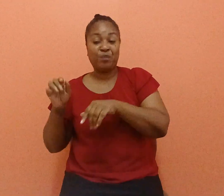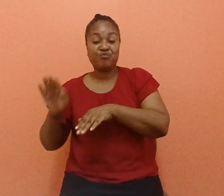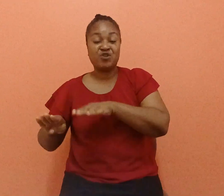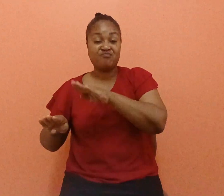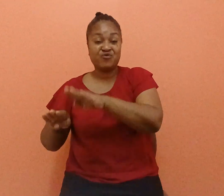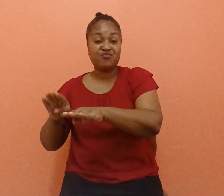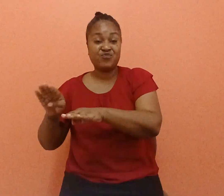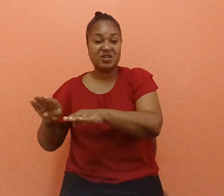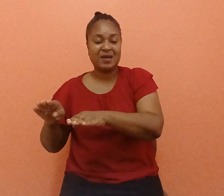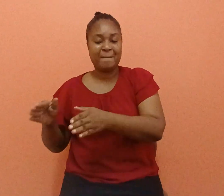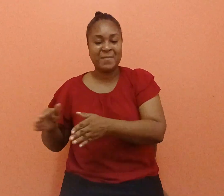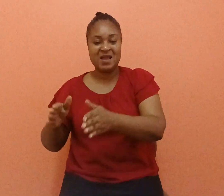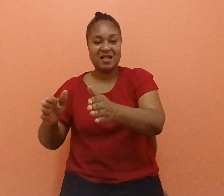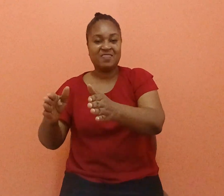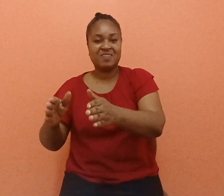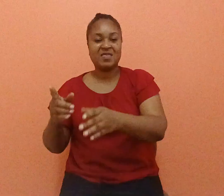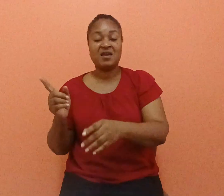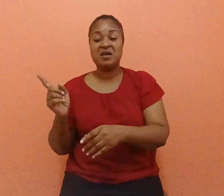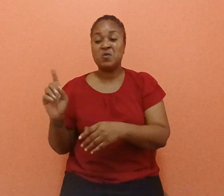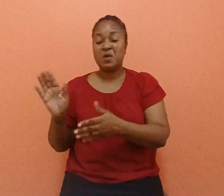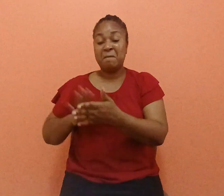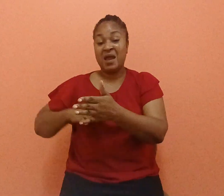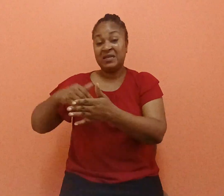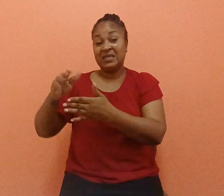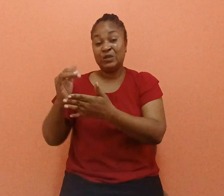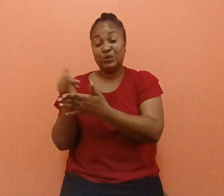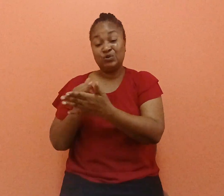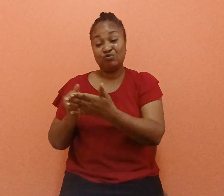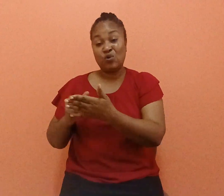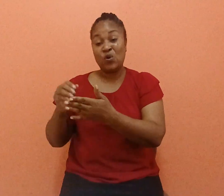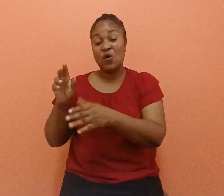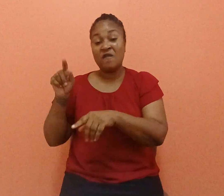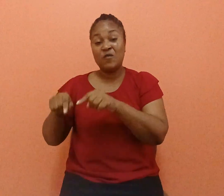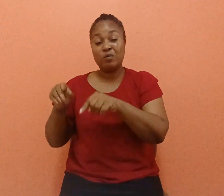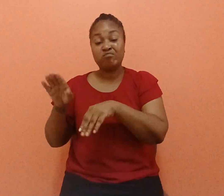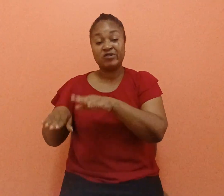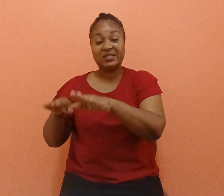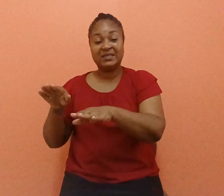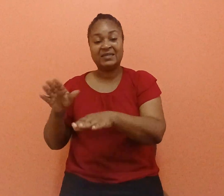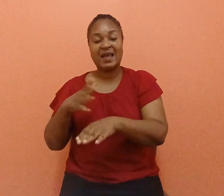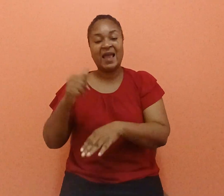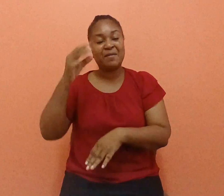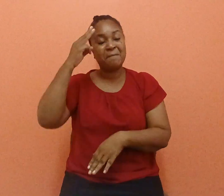we painted or drew footprints and our memory verse,